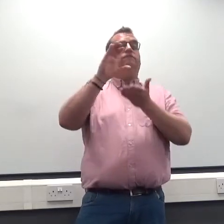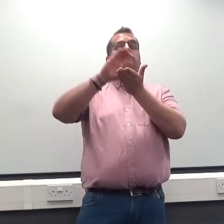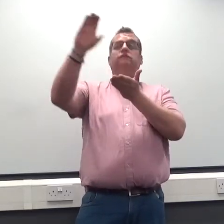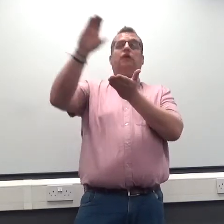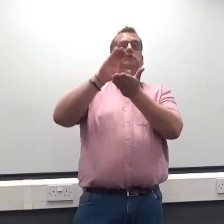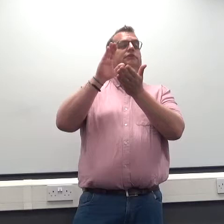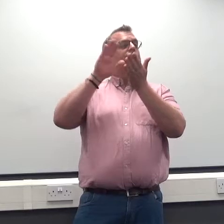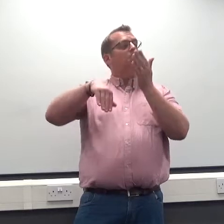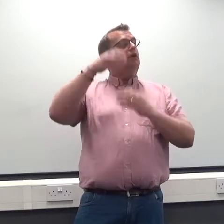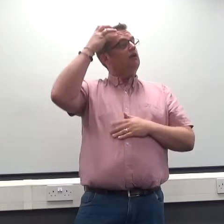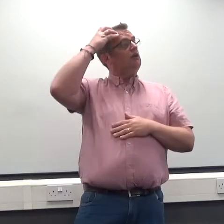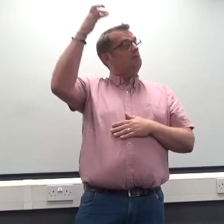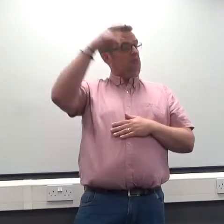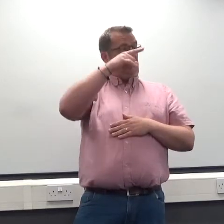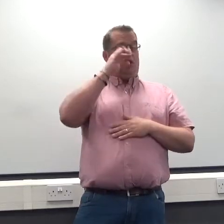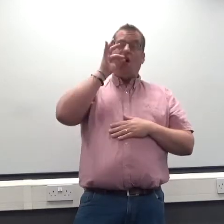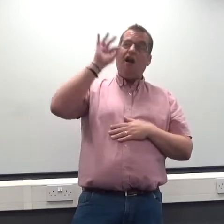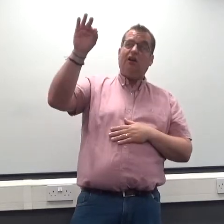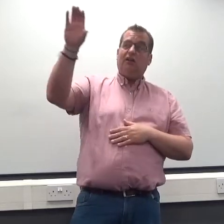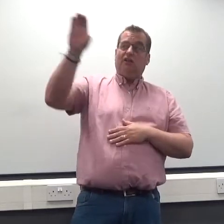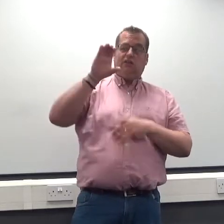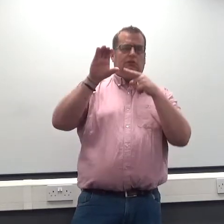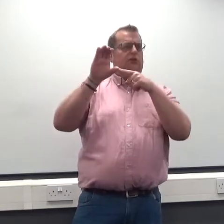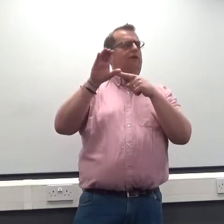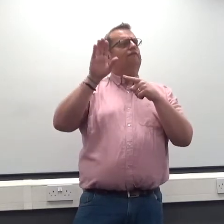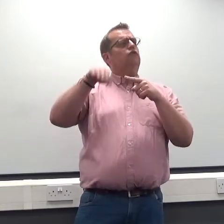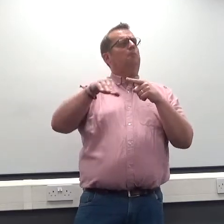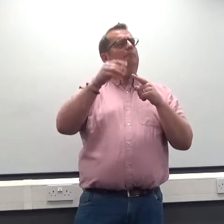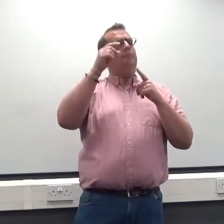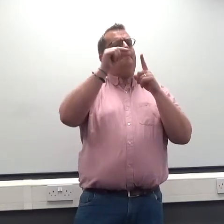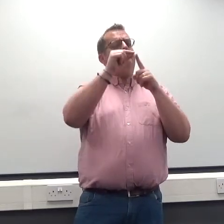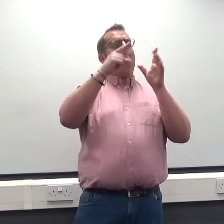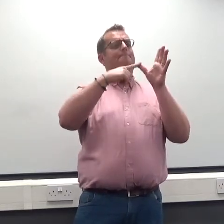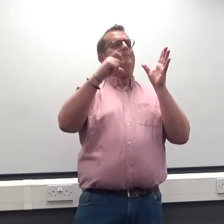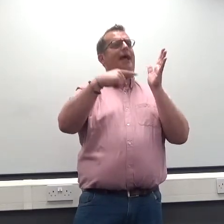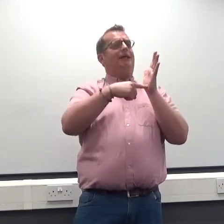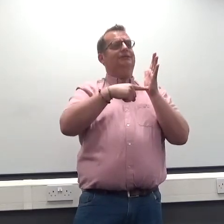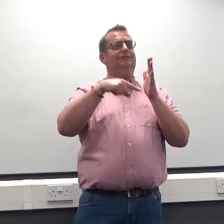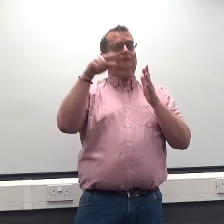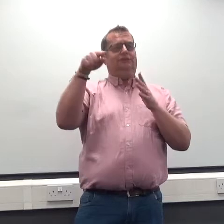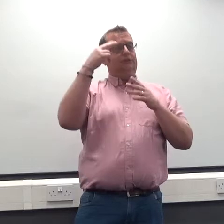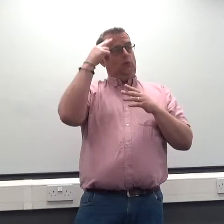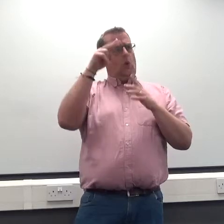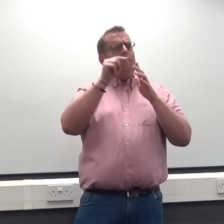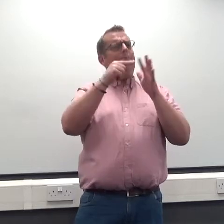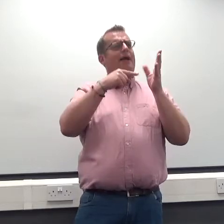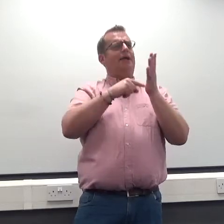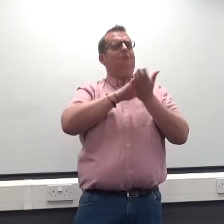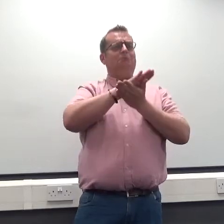that. I would also have to ask for funding from the government, and we got that from an organisation